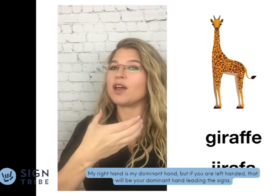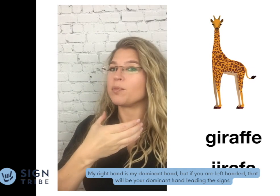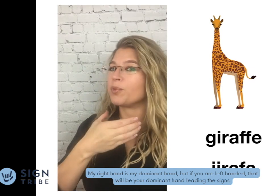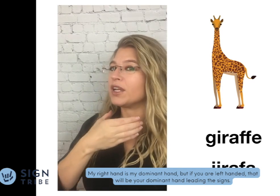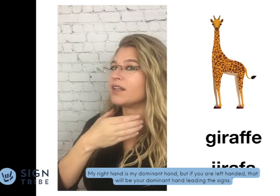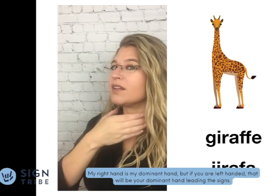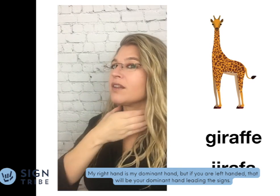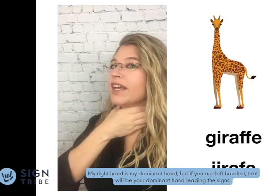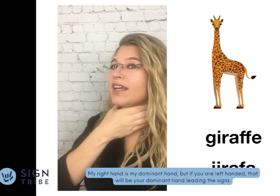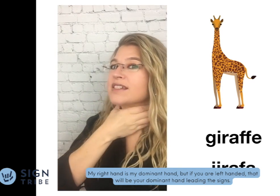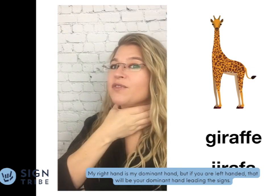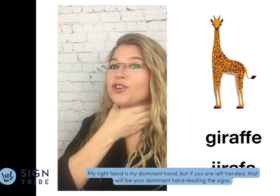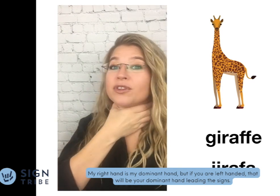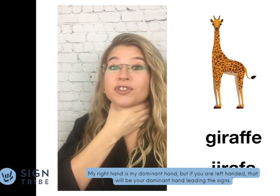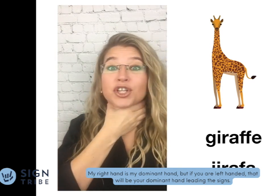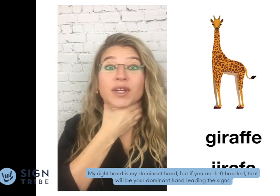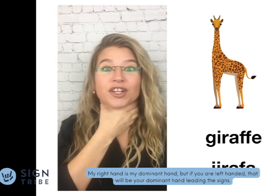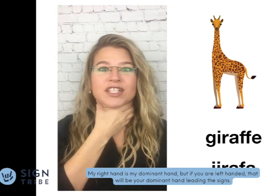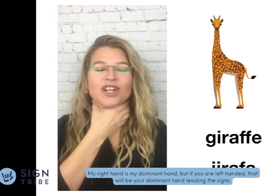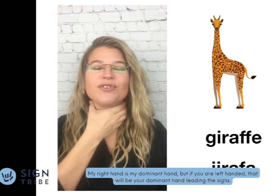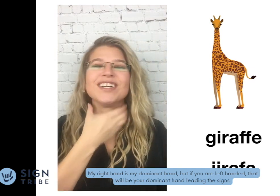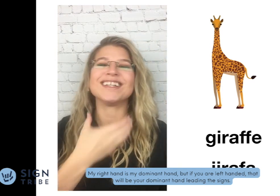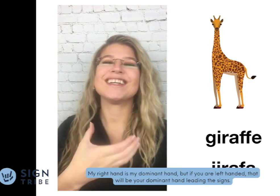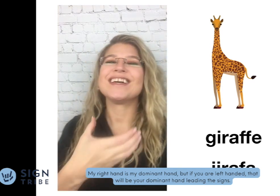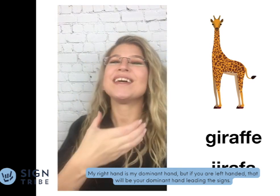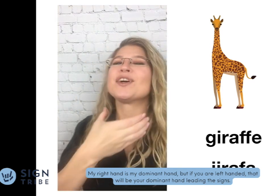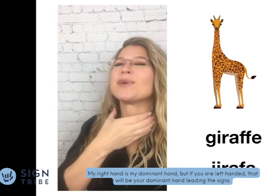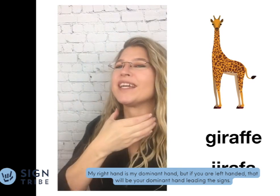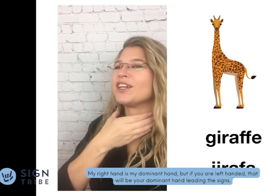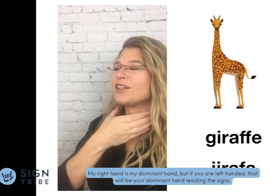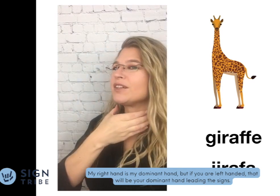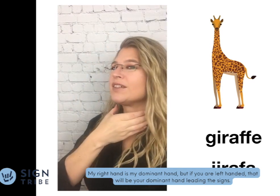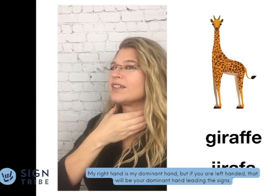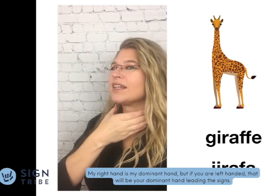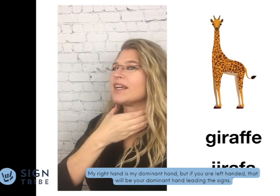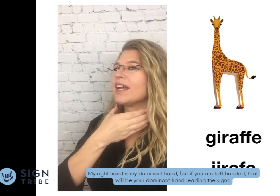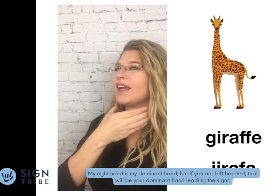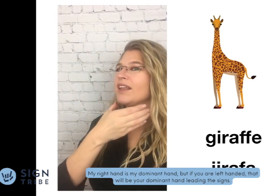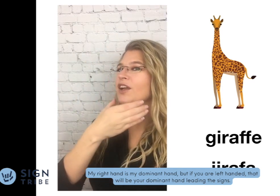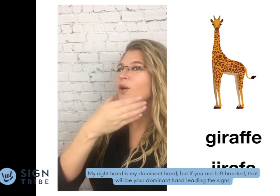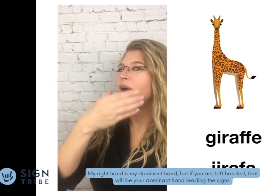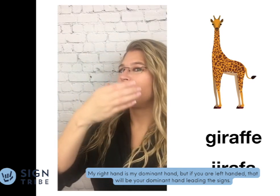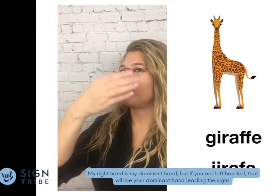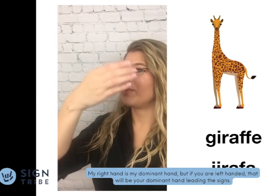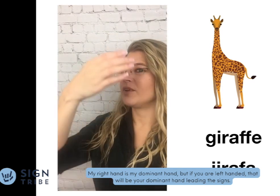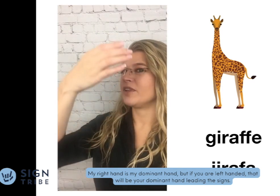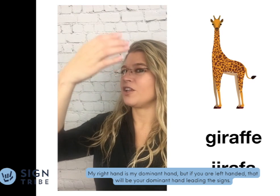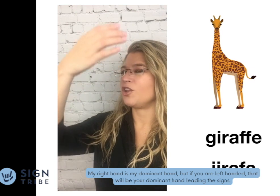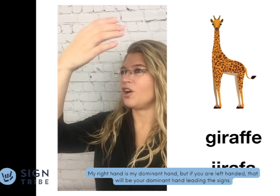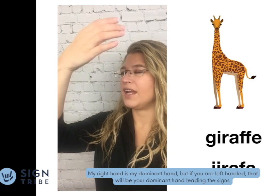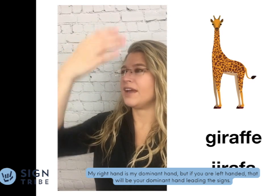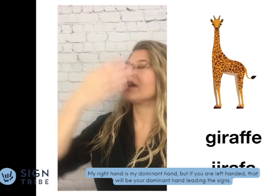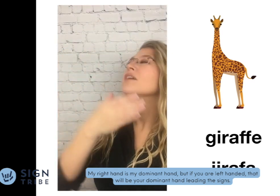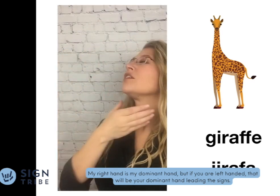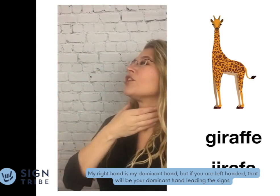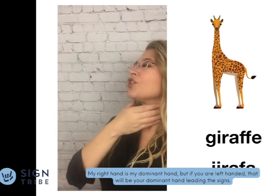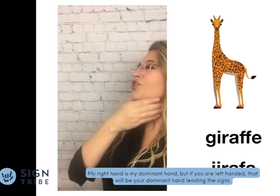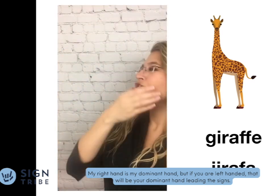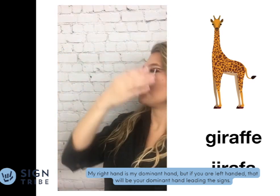put it like as if you're choking yourself right here, and then go up like a long neck.